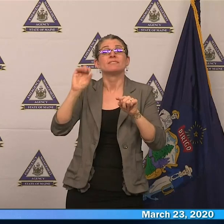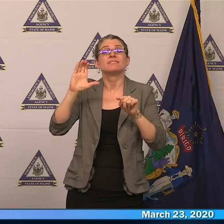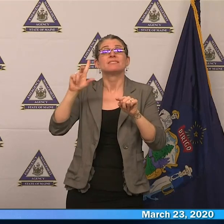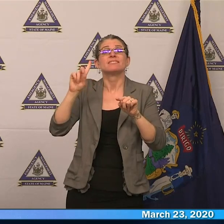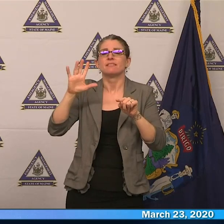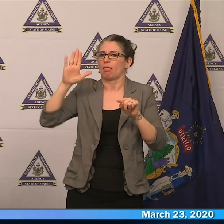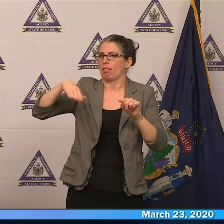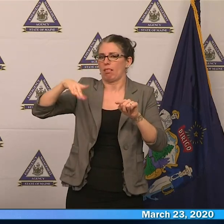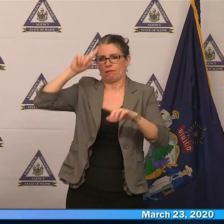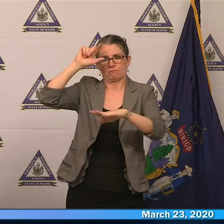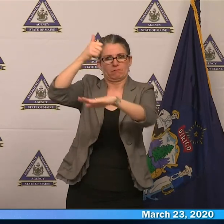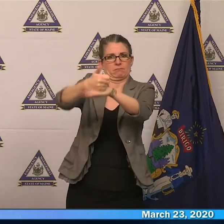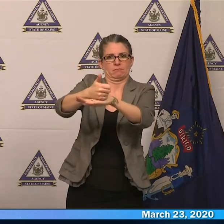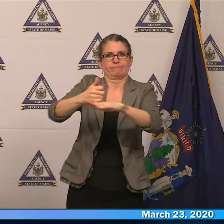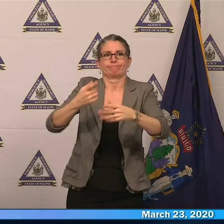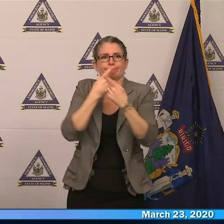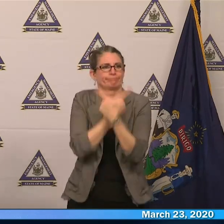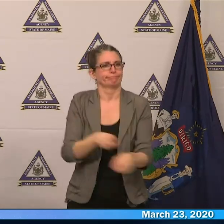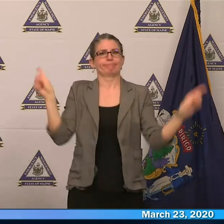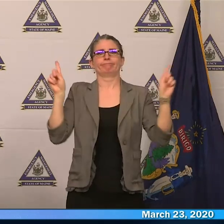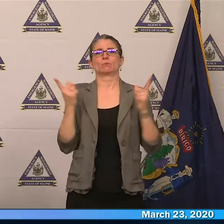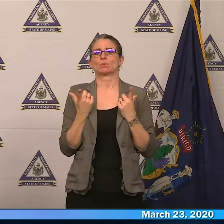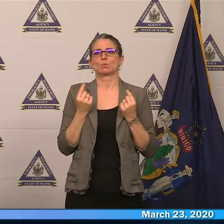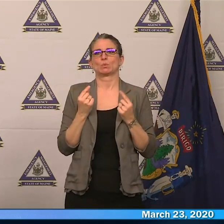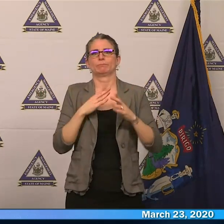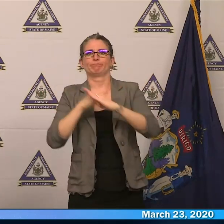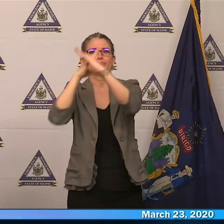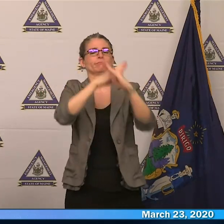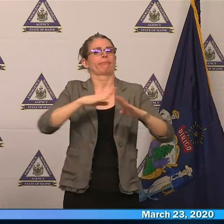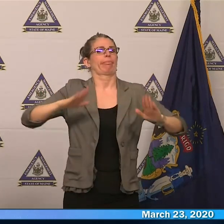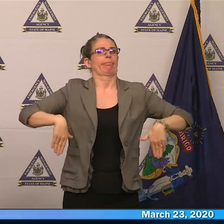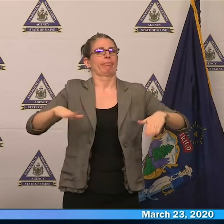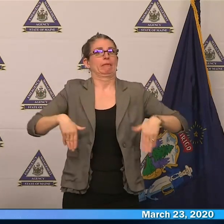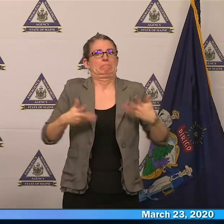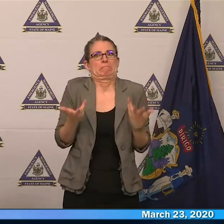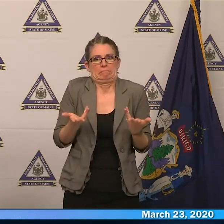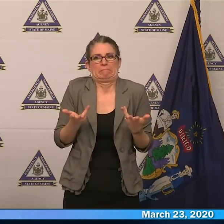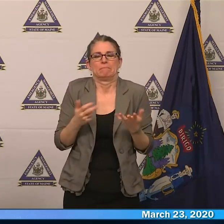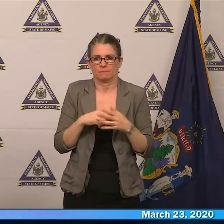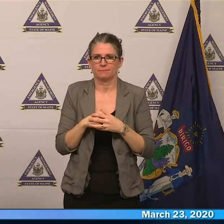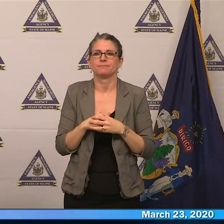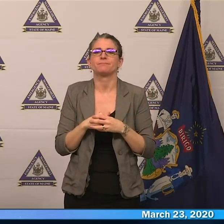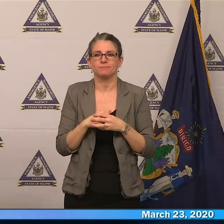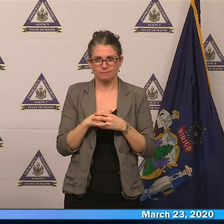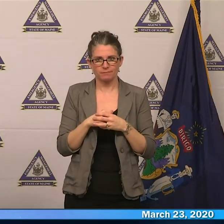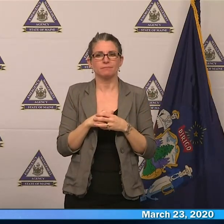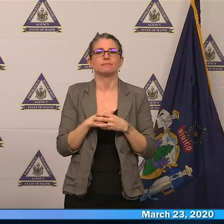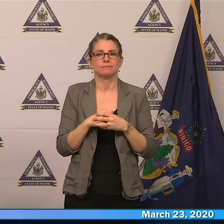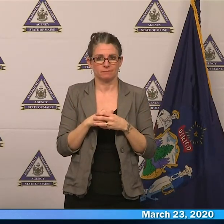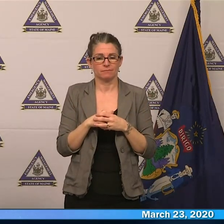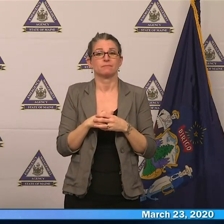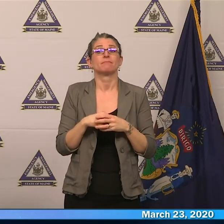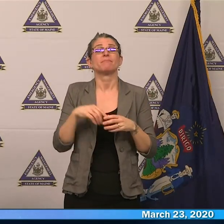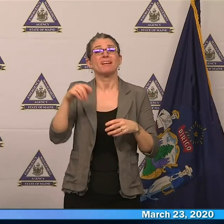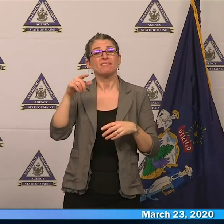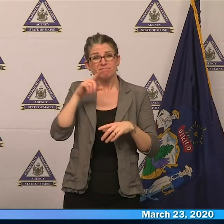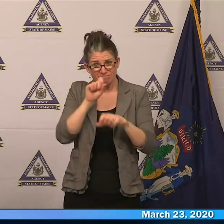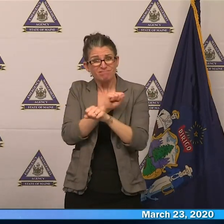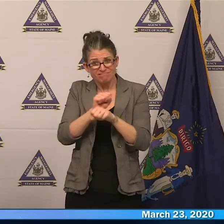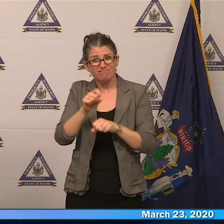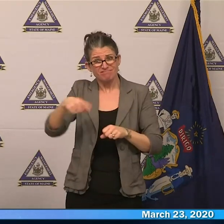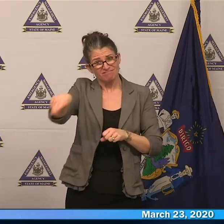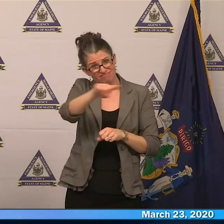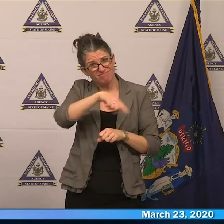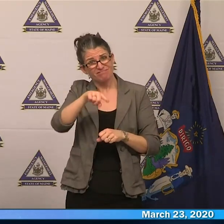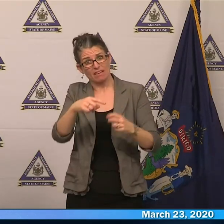CDC. But for those folks, I would urge them to do what I think everyone should be doing,